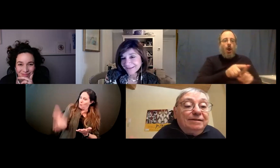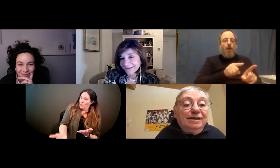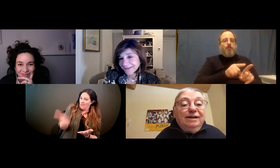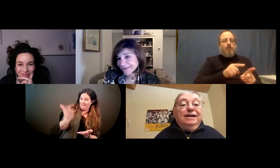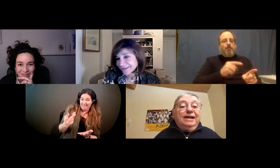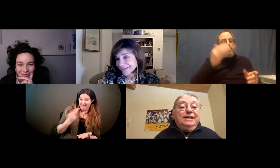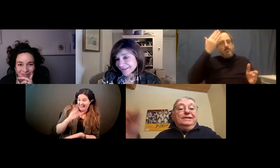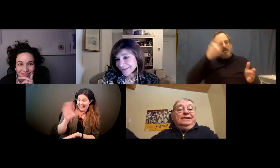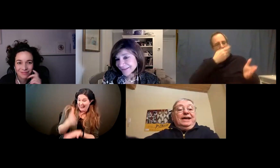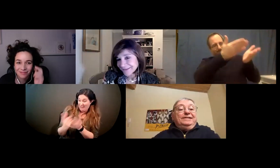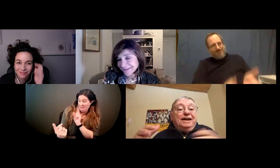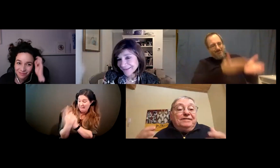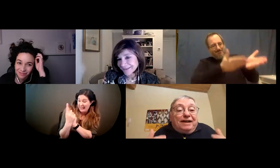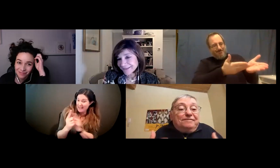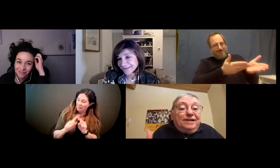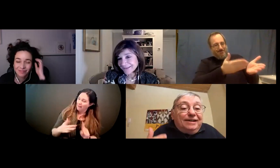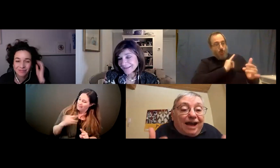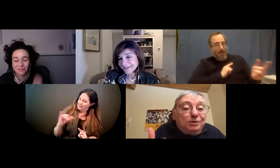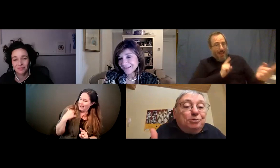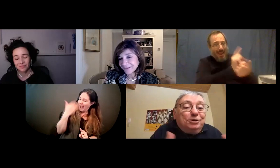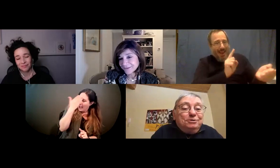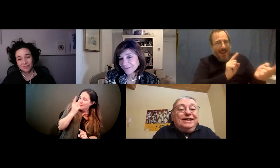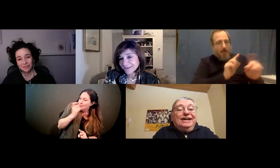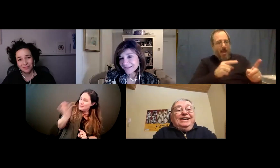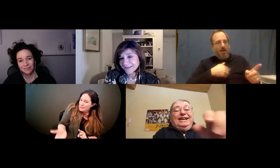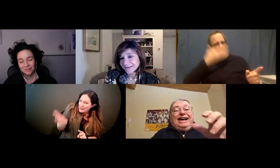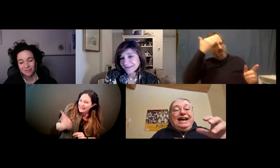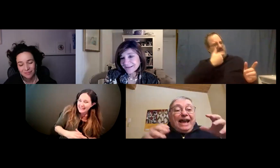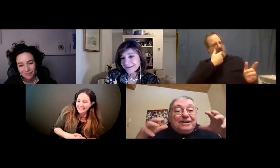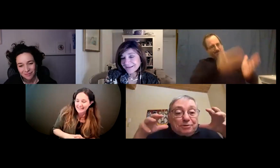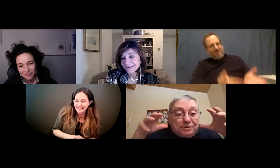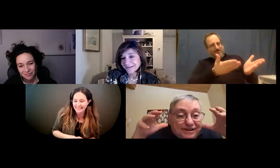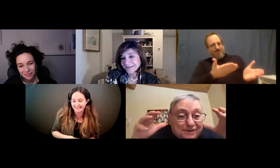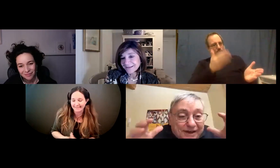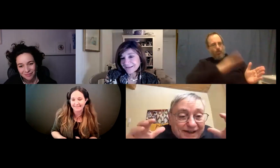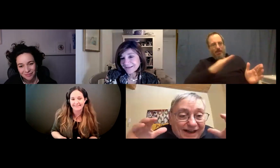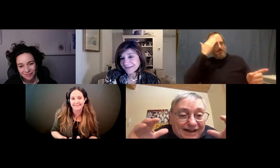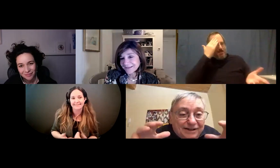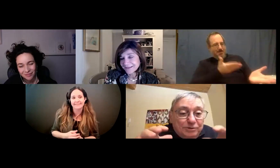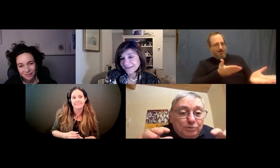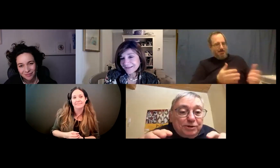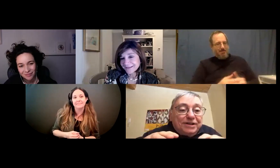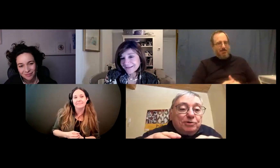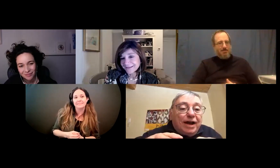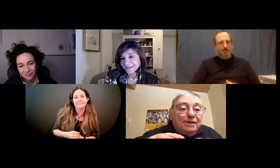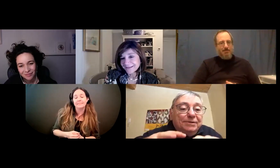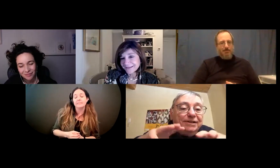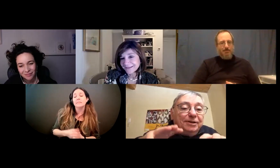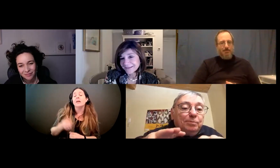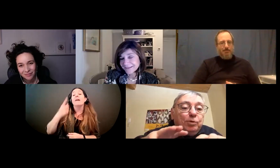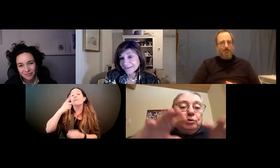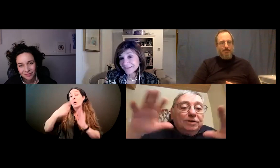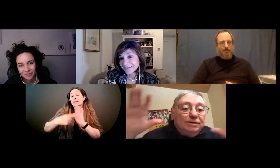met, and I feel I know you. I entered, you know, and like when you described